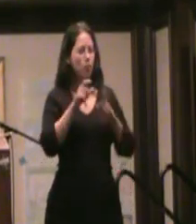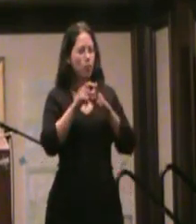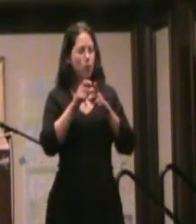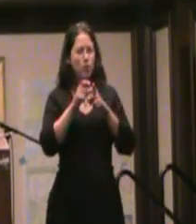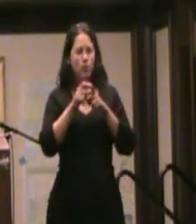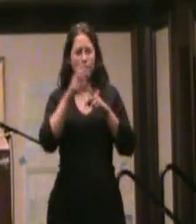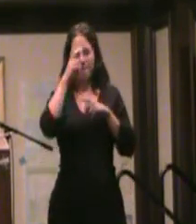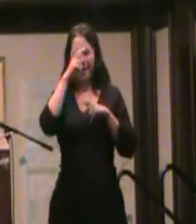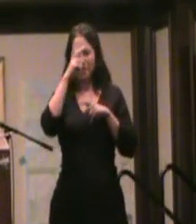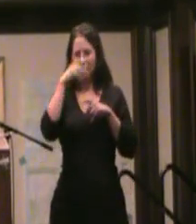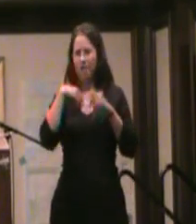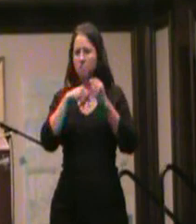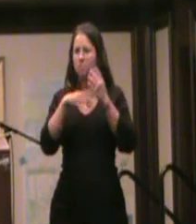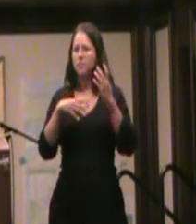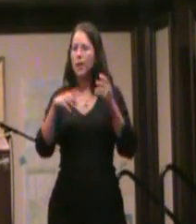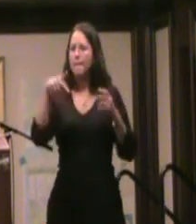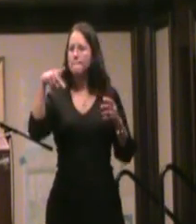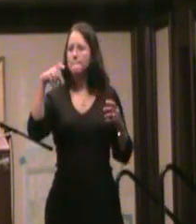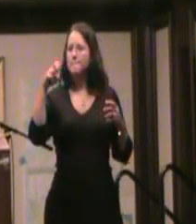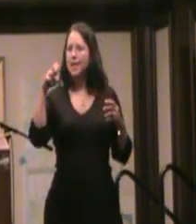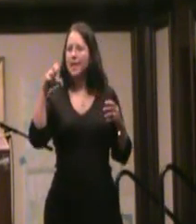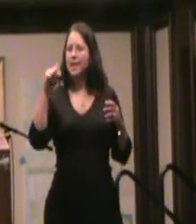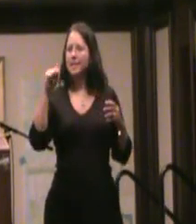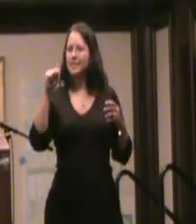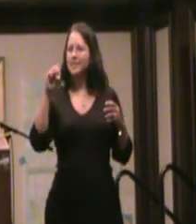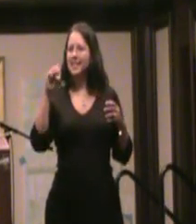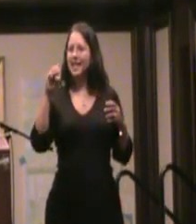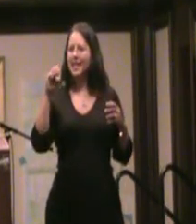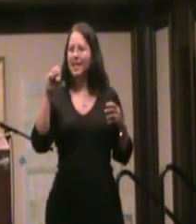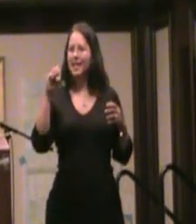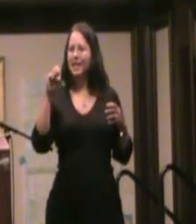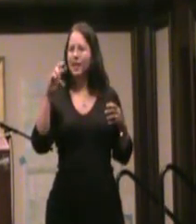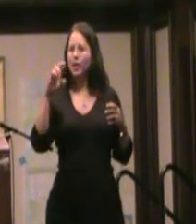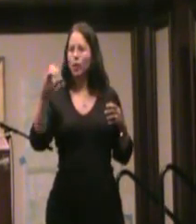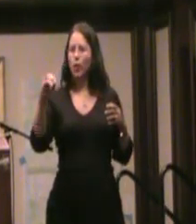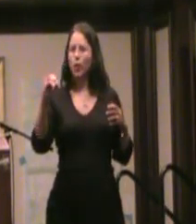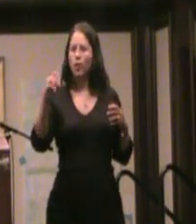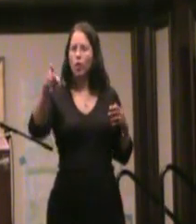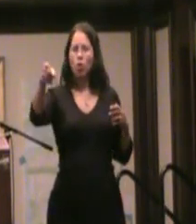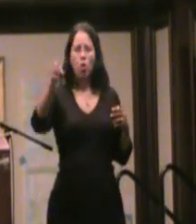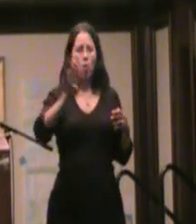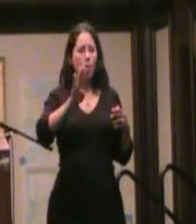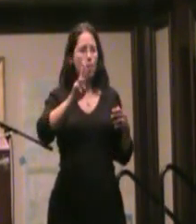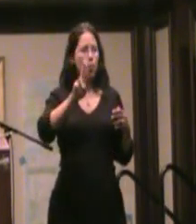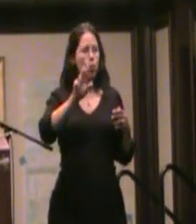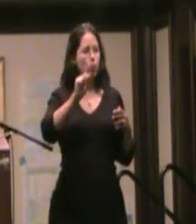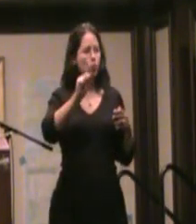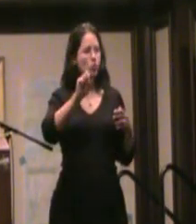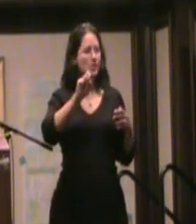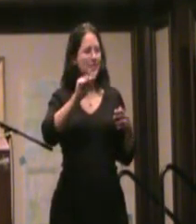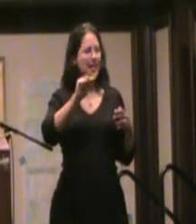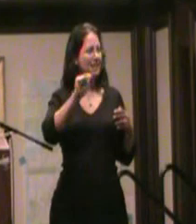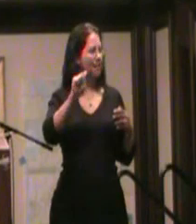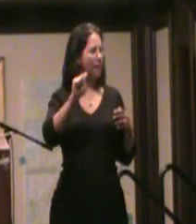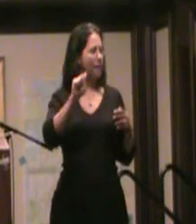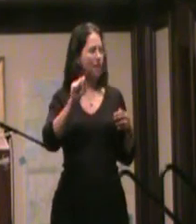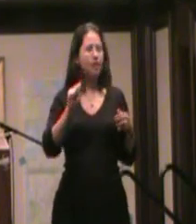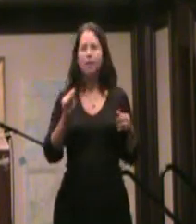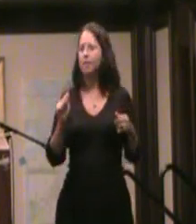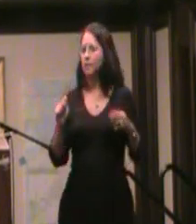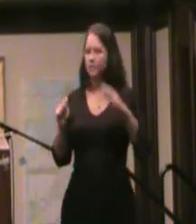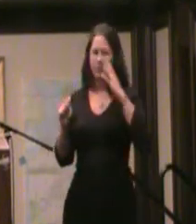for that, but I can't think of it. Pecero. Buceta. Huh? Buceta. Buceta?